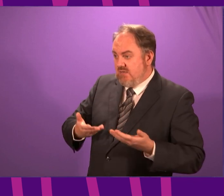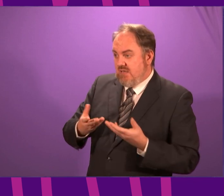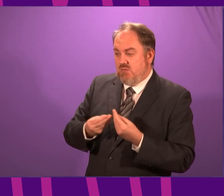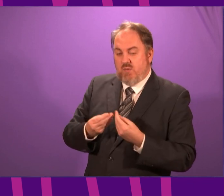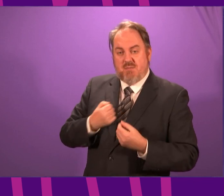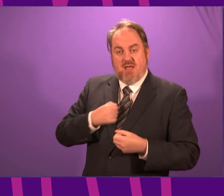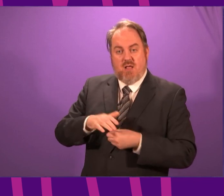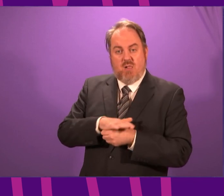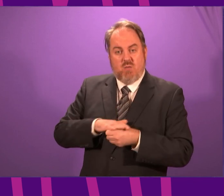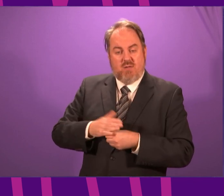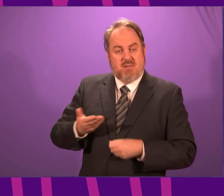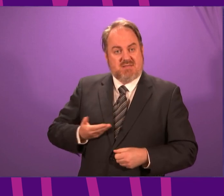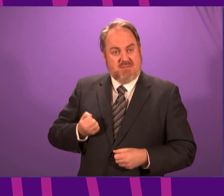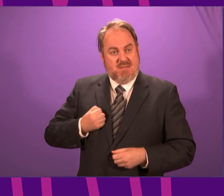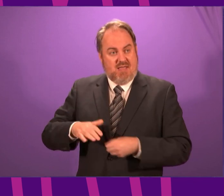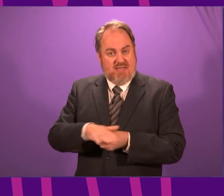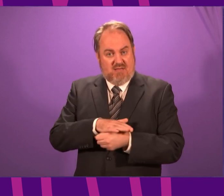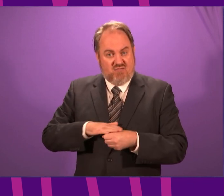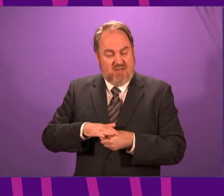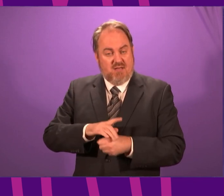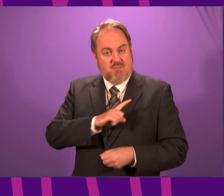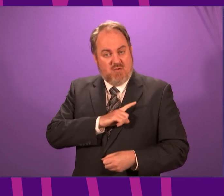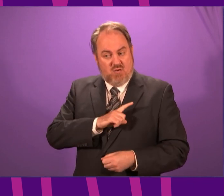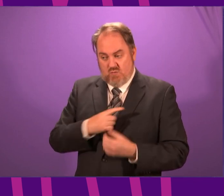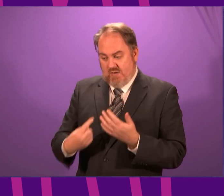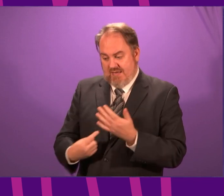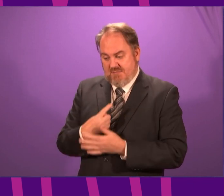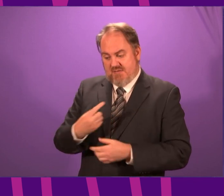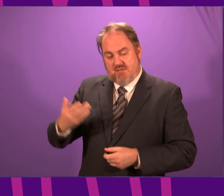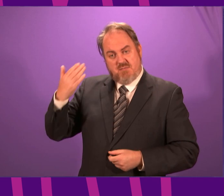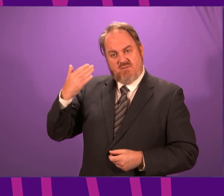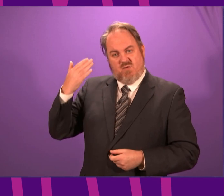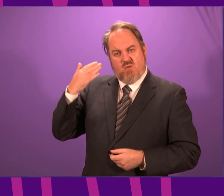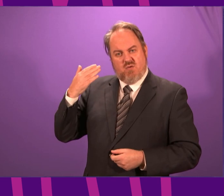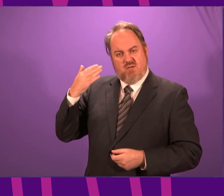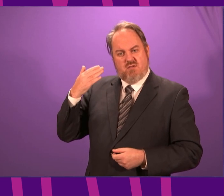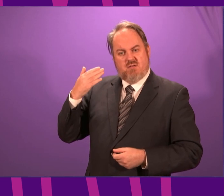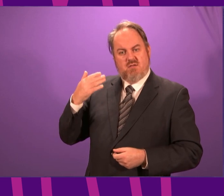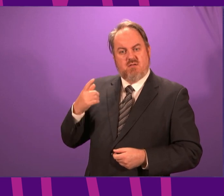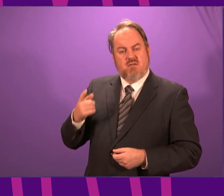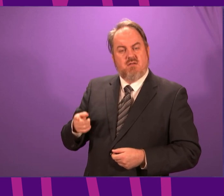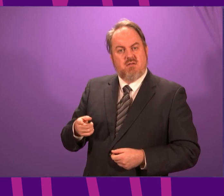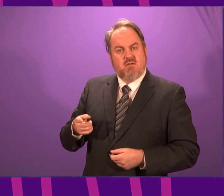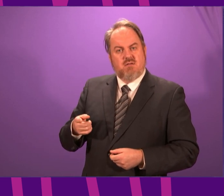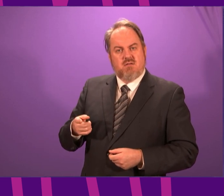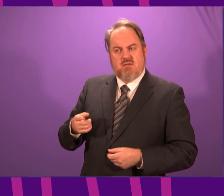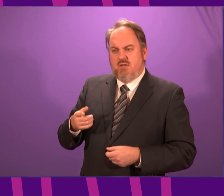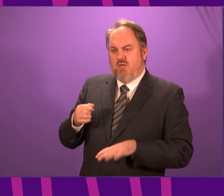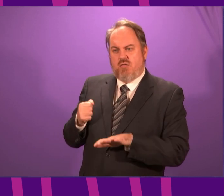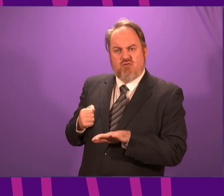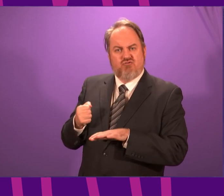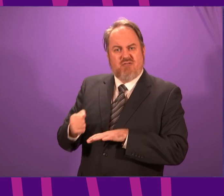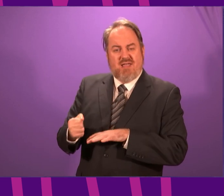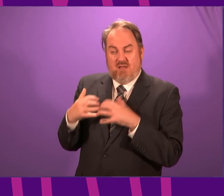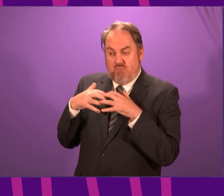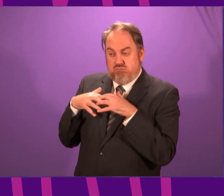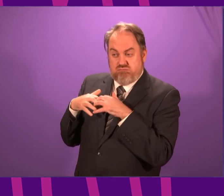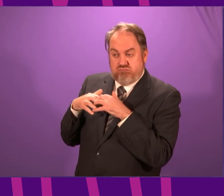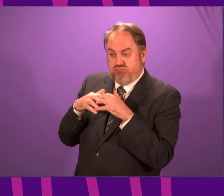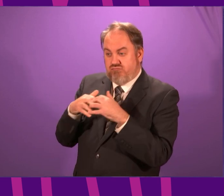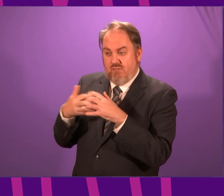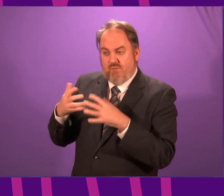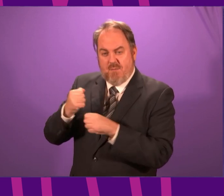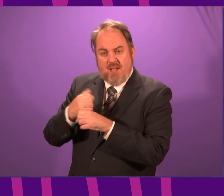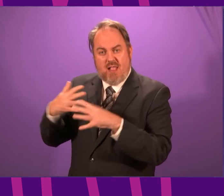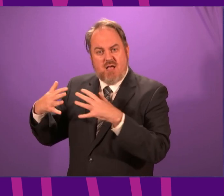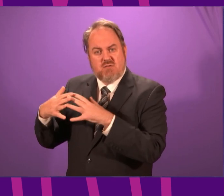in my constituency, because what we saw was the train suddenly being mobbed coming from Glasgow to